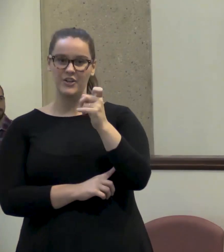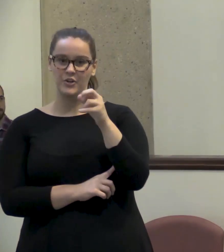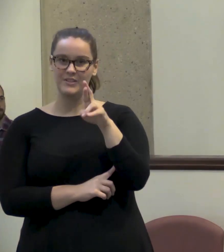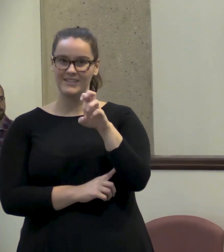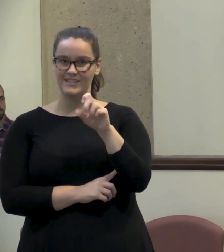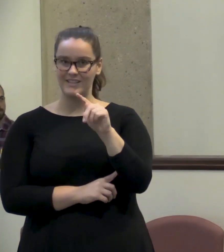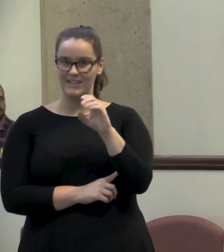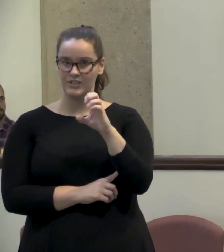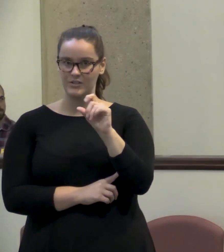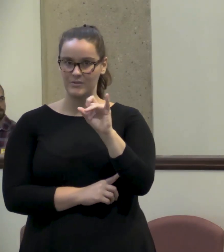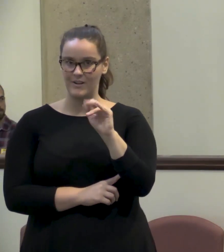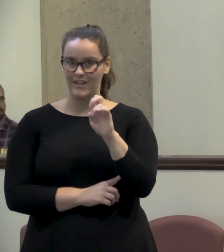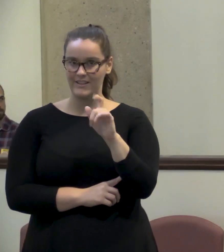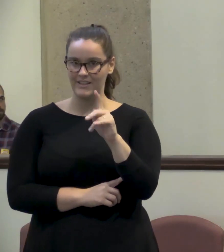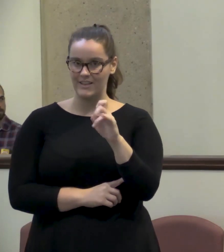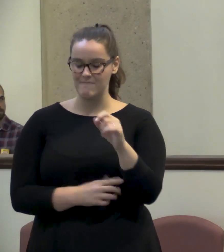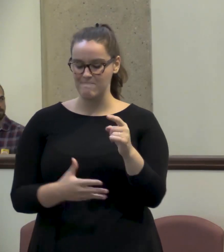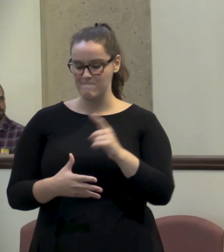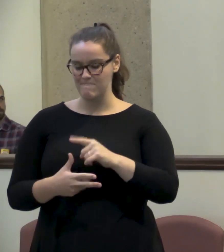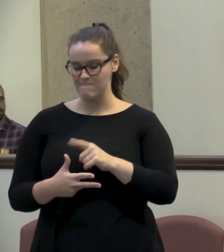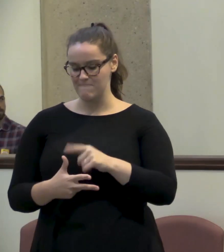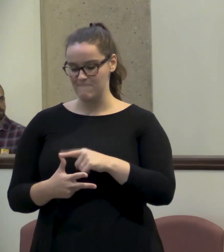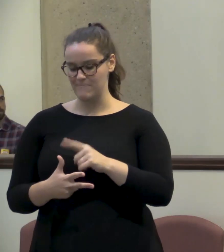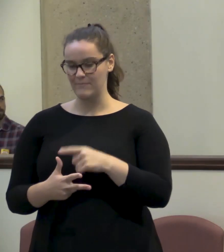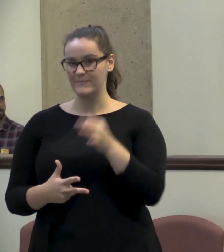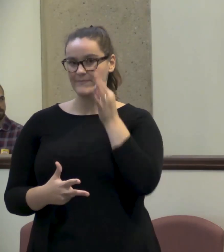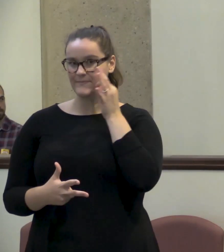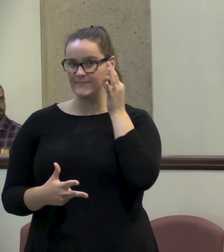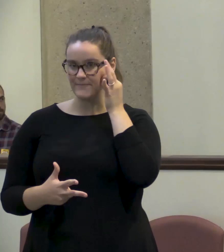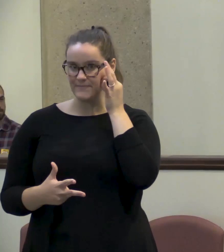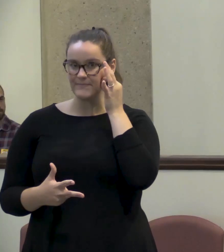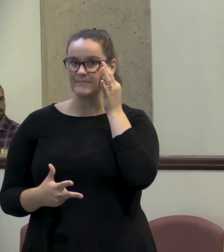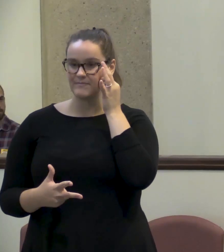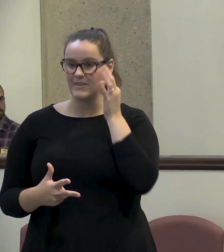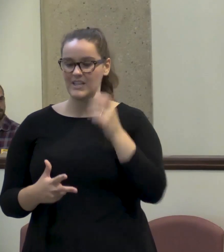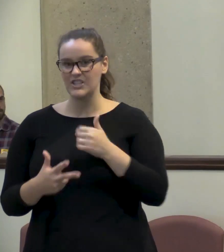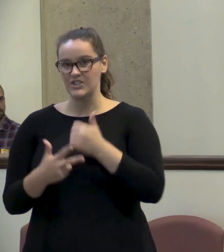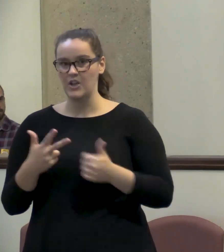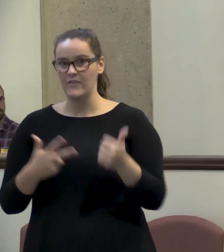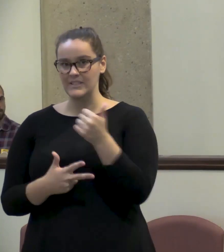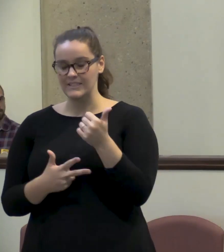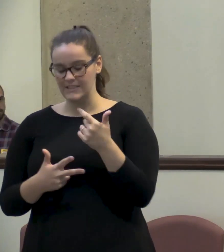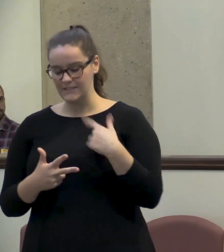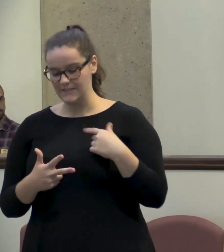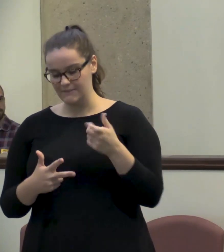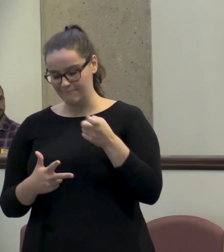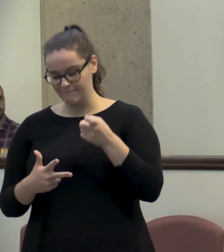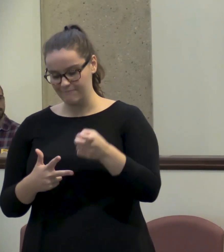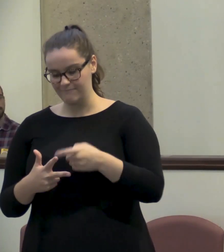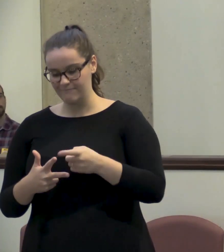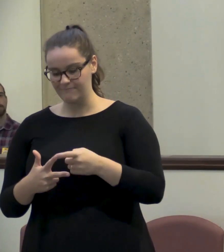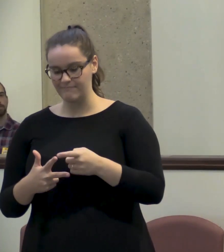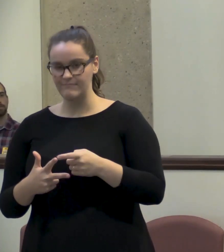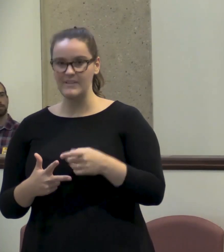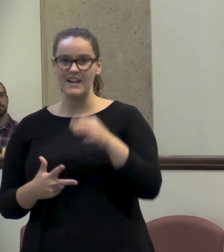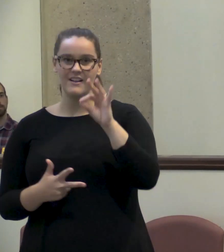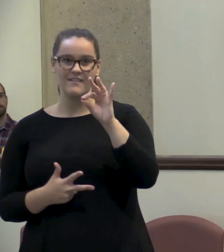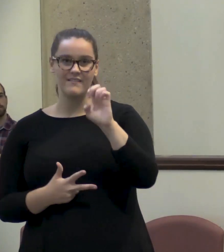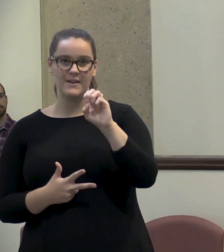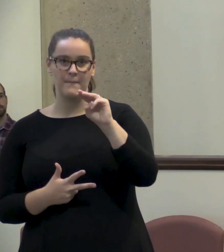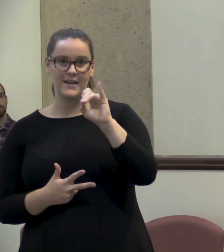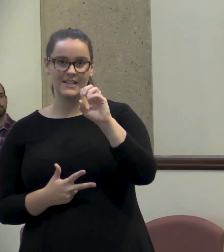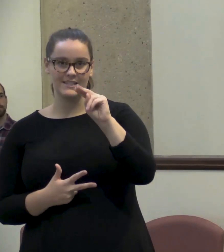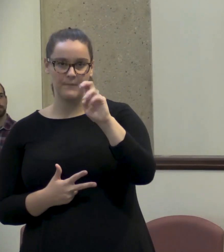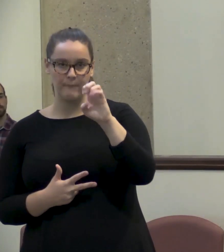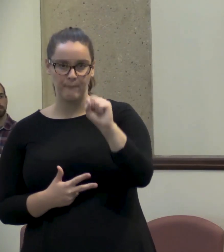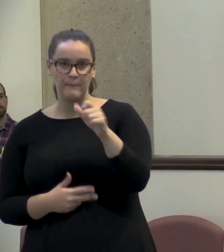the environment, and feminism. Jansi and her friend, Hemakshi Gordy, won first prize in the C-SPAN